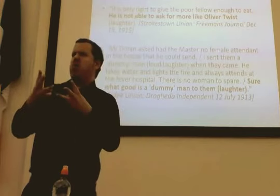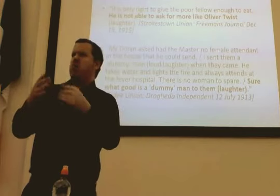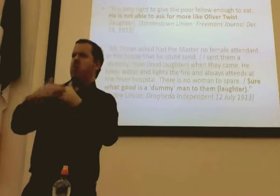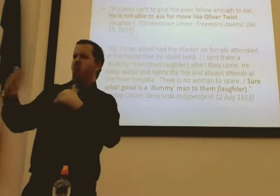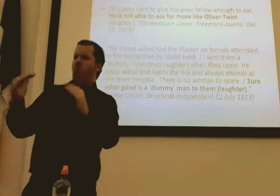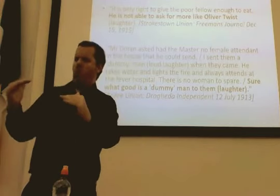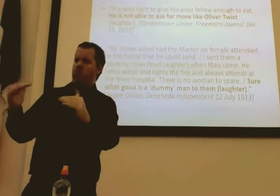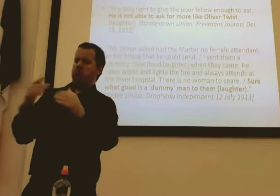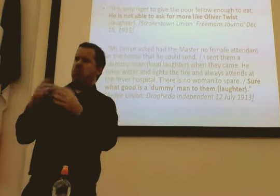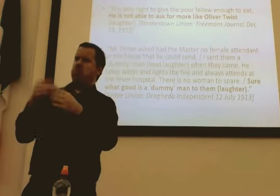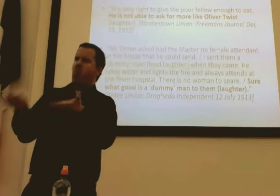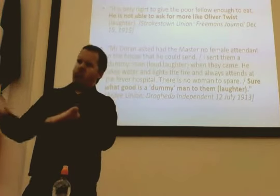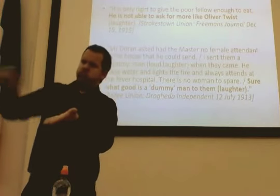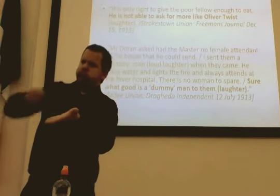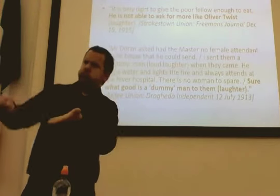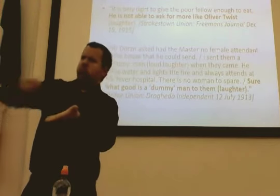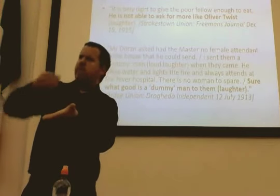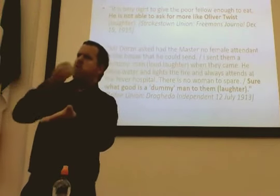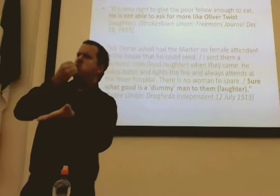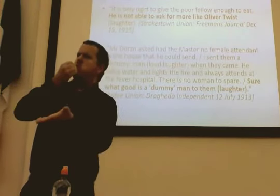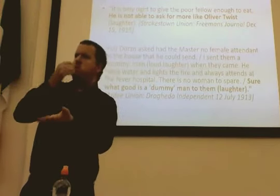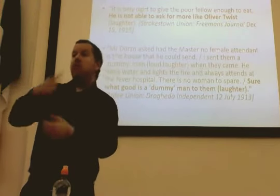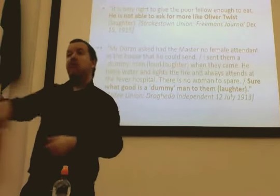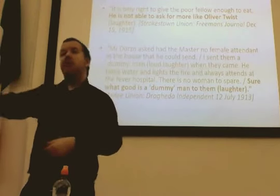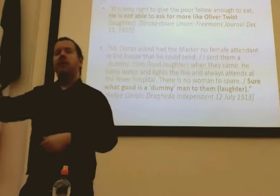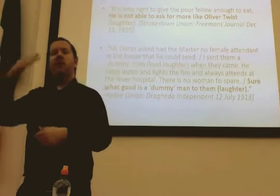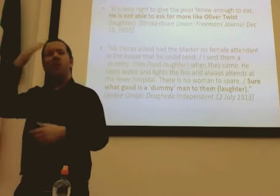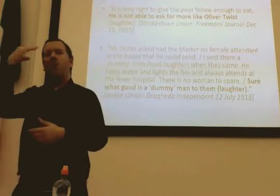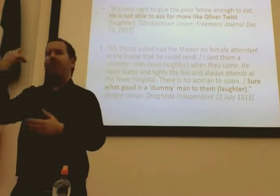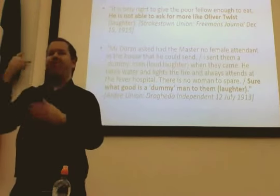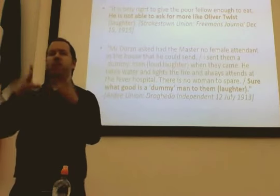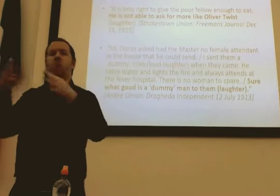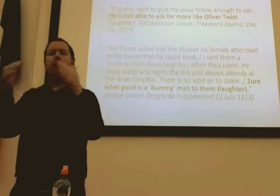one of the deaf people were saying, I want an extra helping of food.